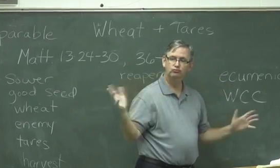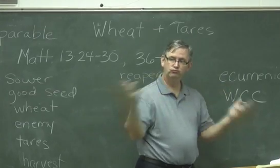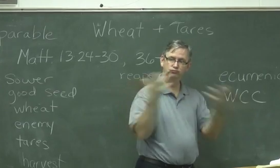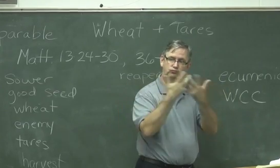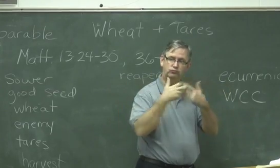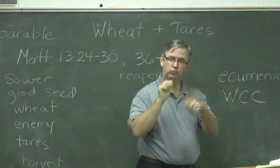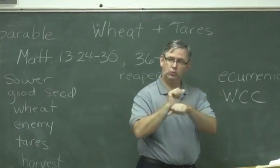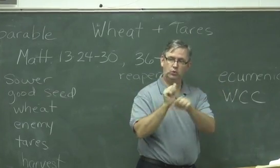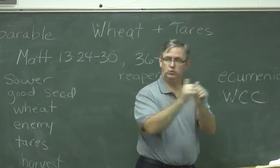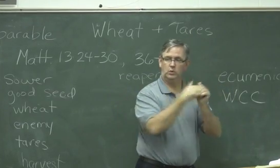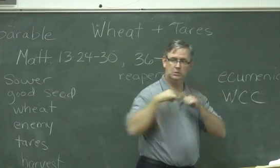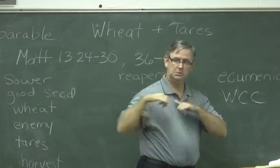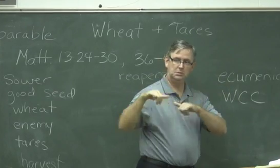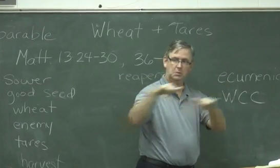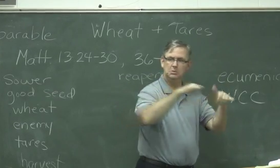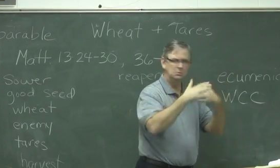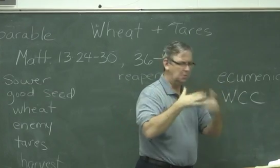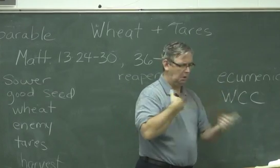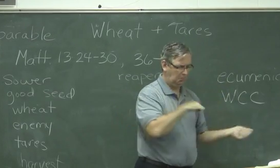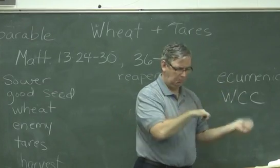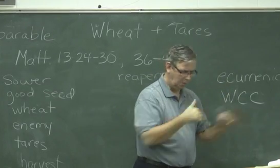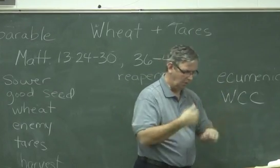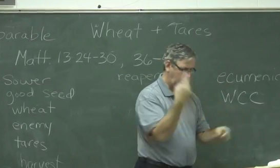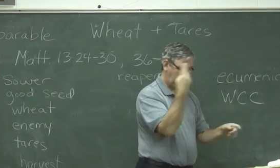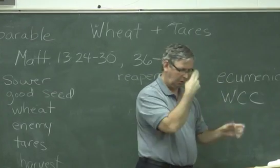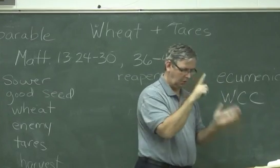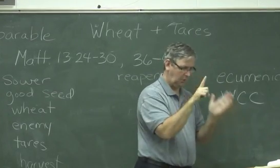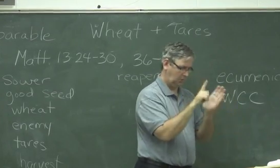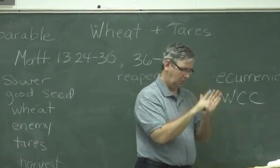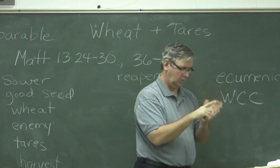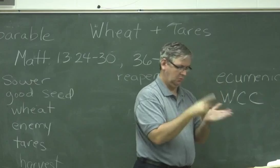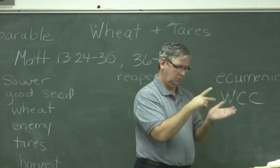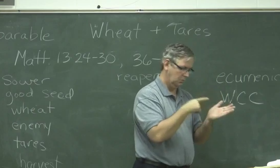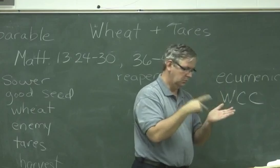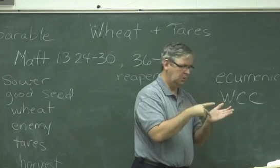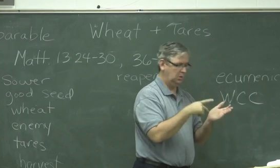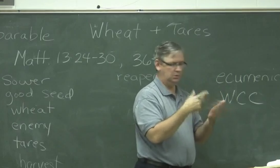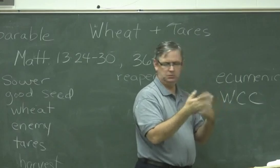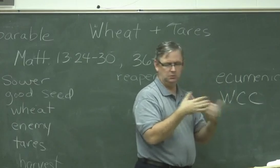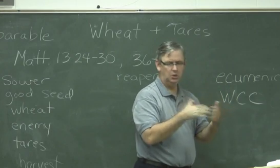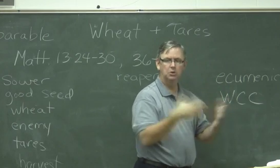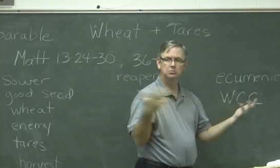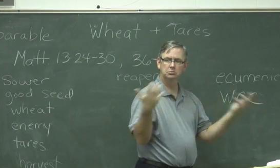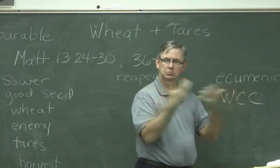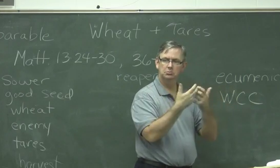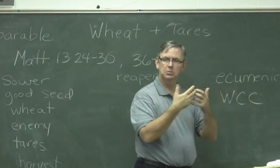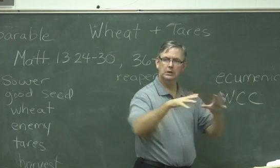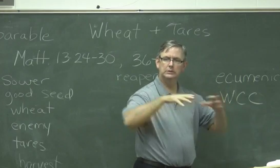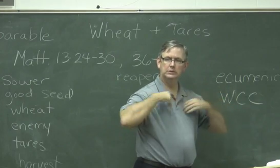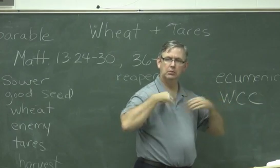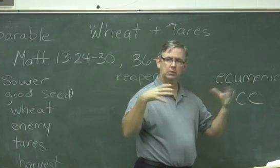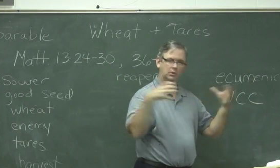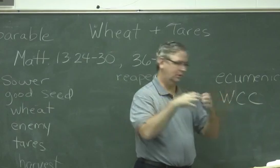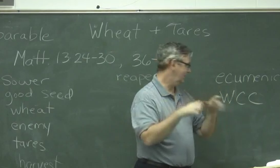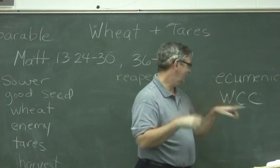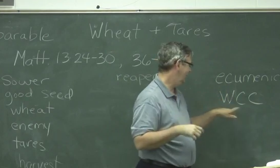Ecumenical means those who are working together. It doesn't matter if I'm Baptist, Lutheran, Catholic, we accept